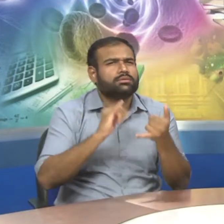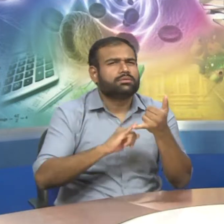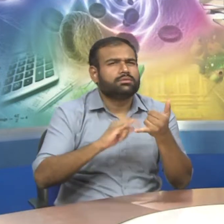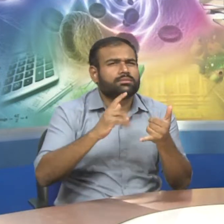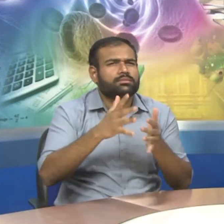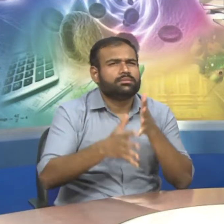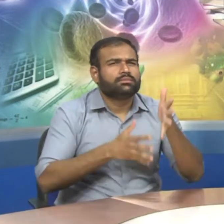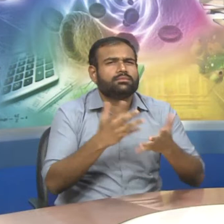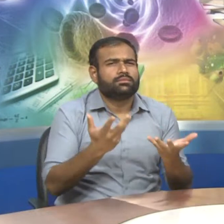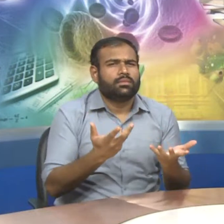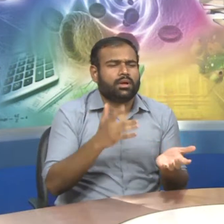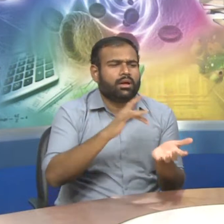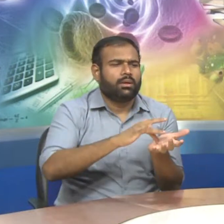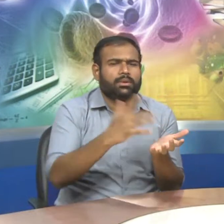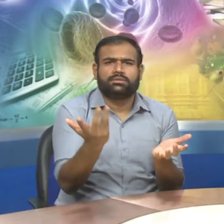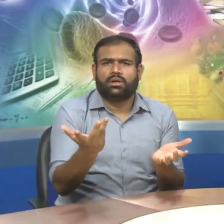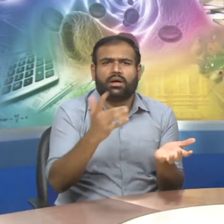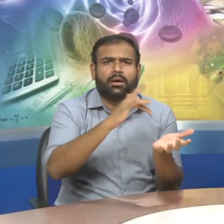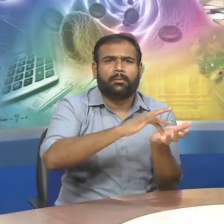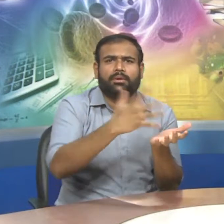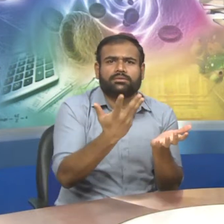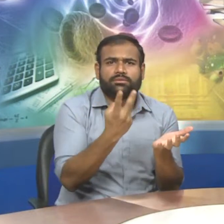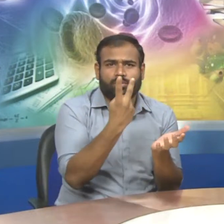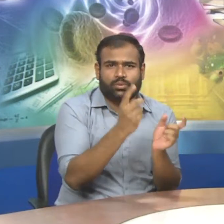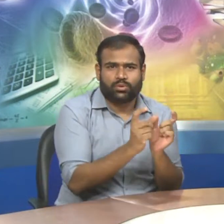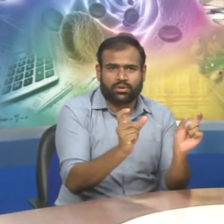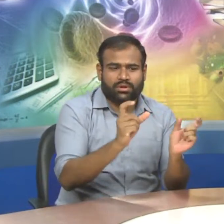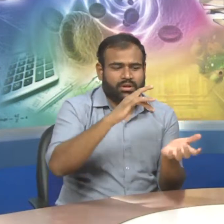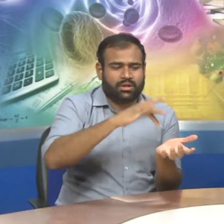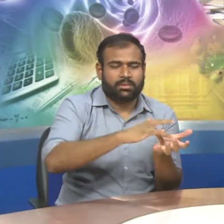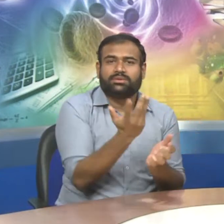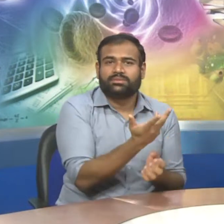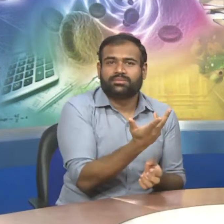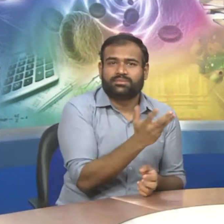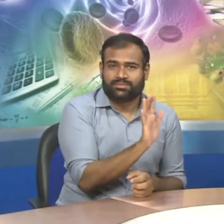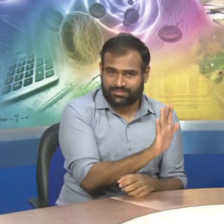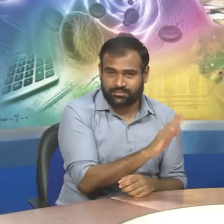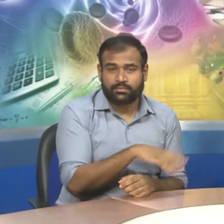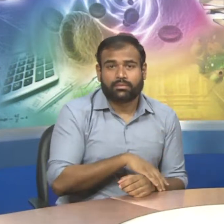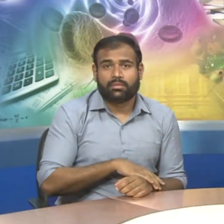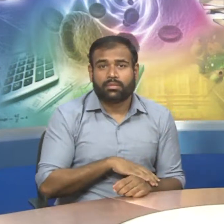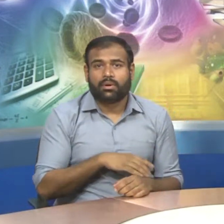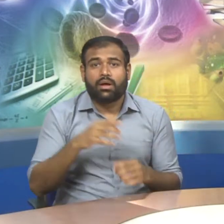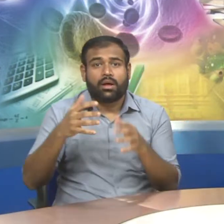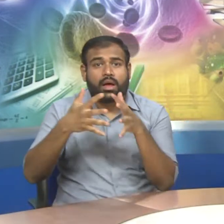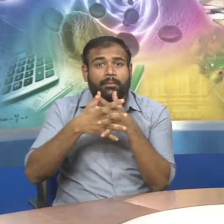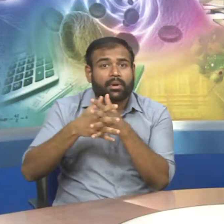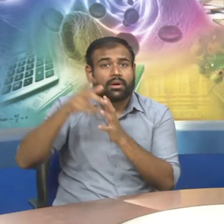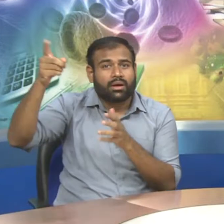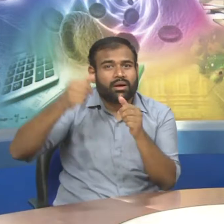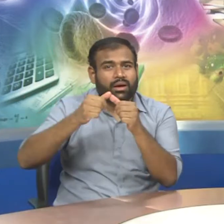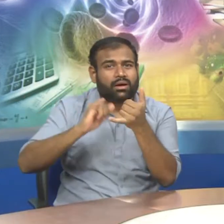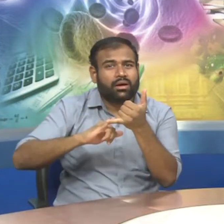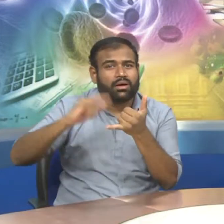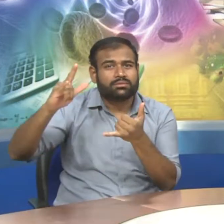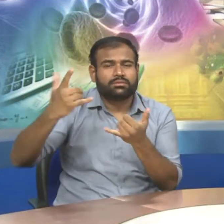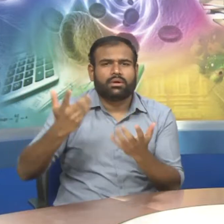WHERE, where. In American Sign Language. This is Indian Sign Language. We are talking about